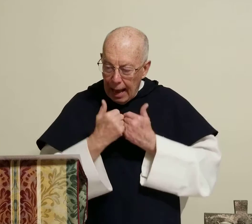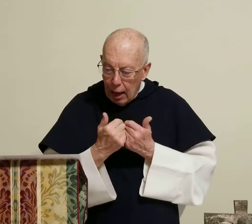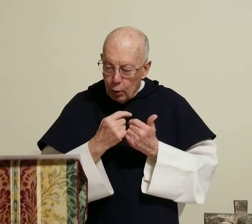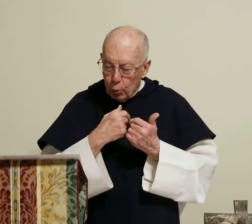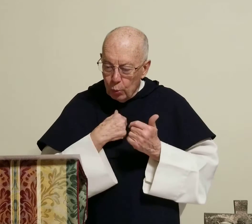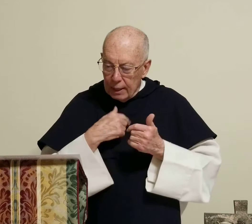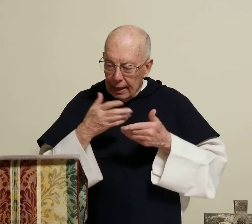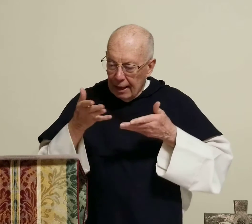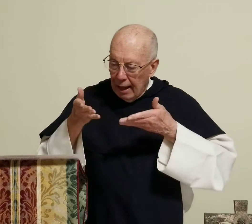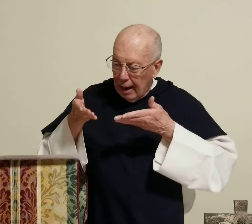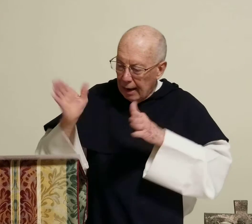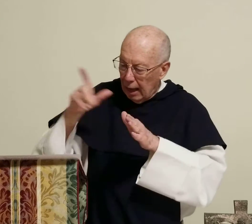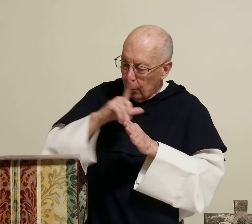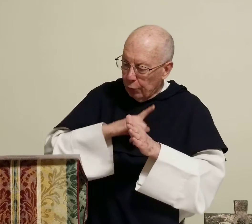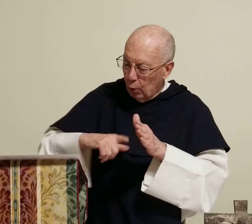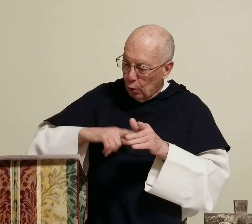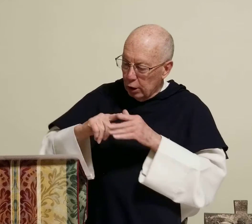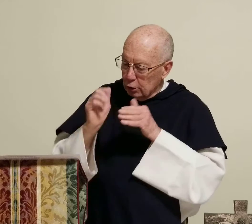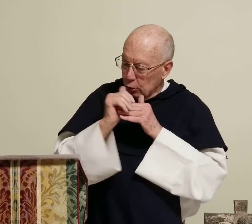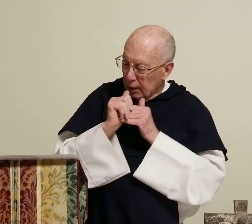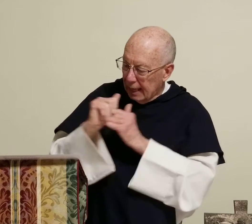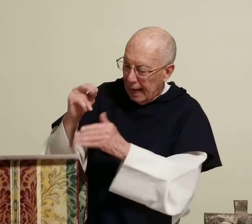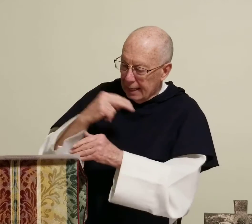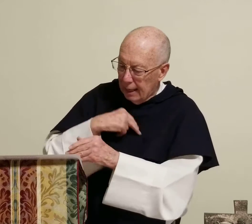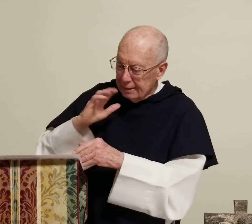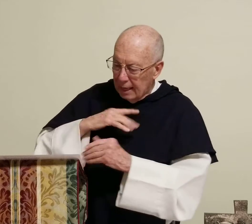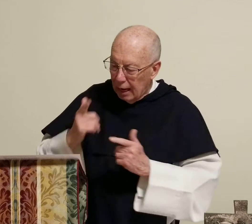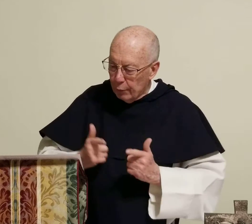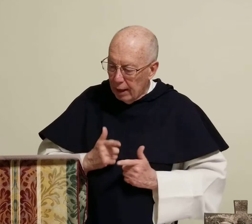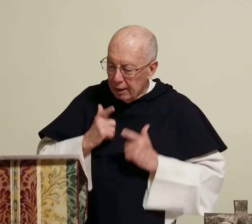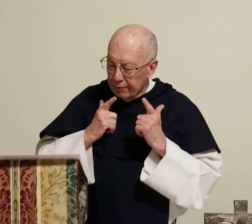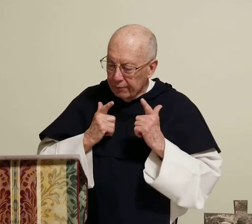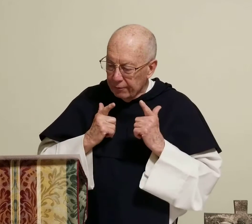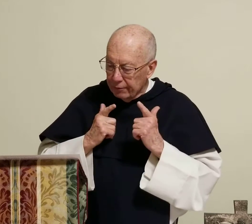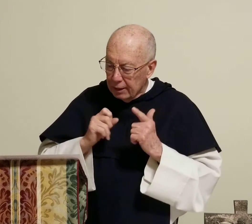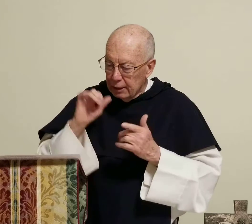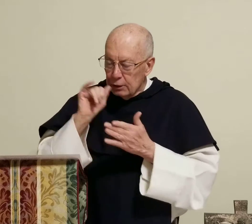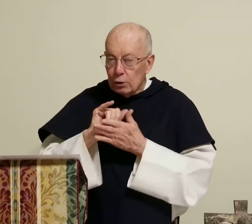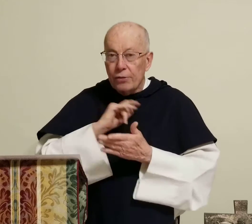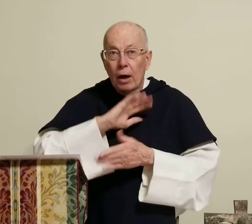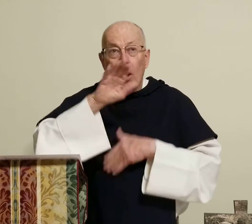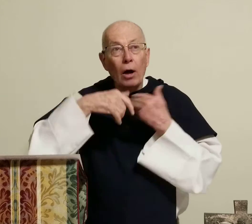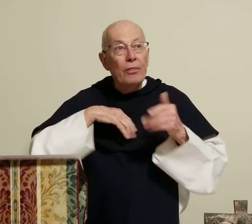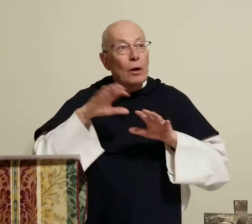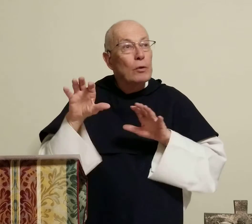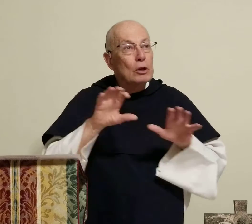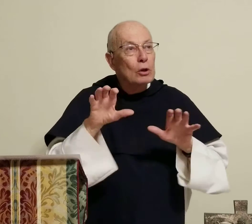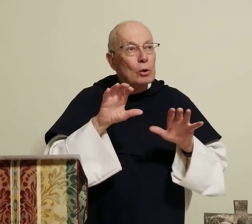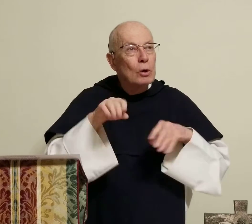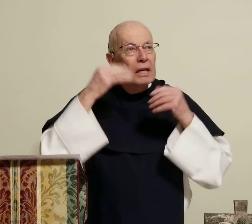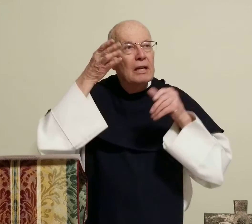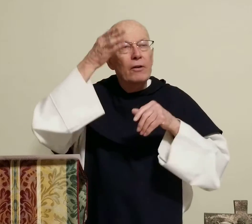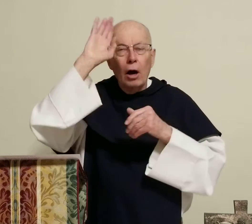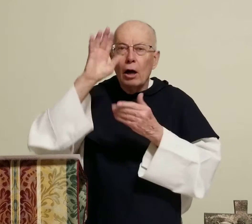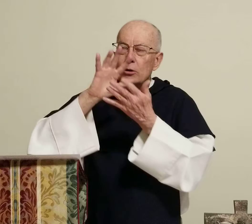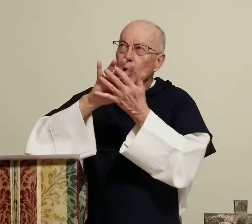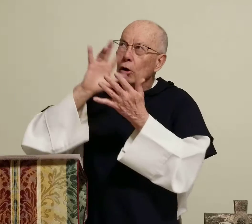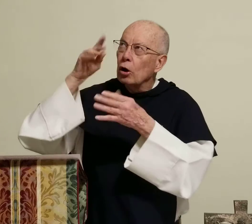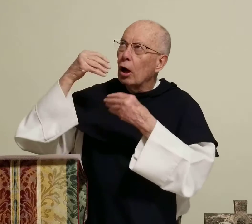how we allow the Lord to guide us our life, so that all that we do is God